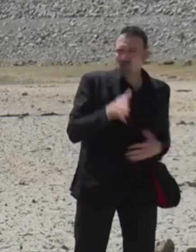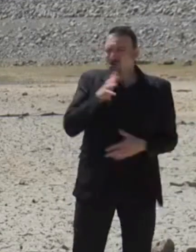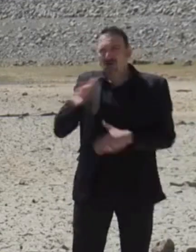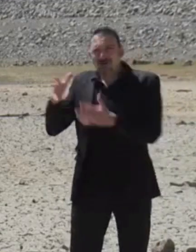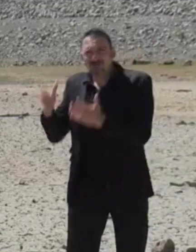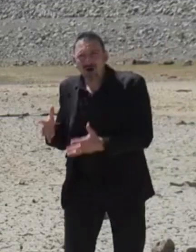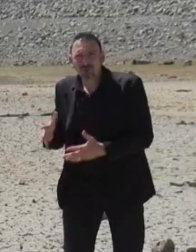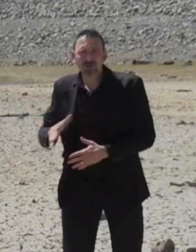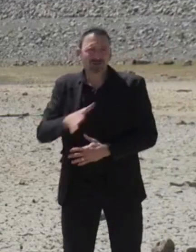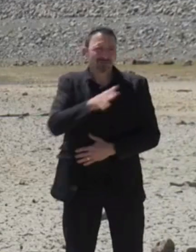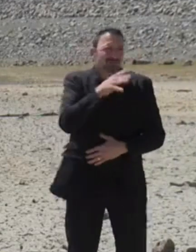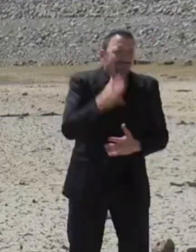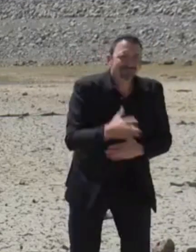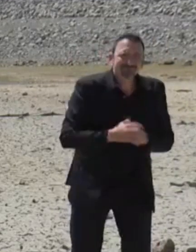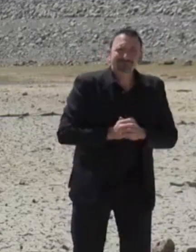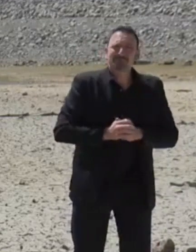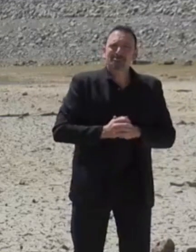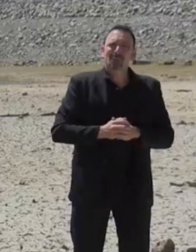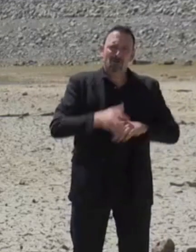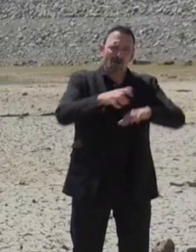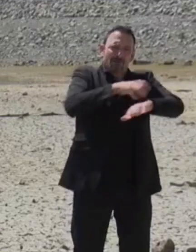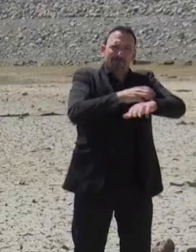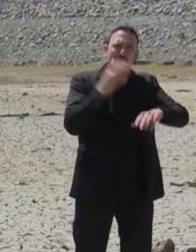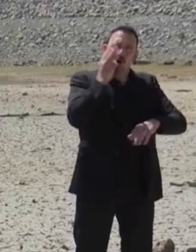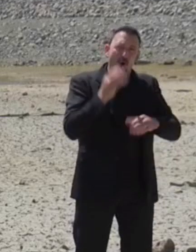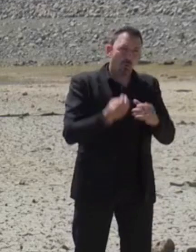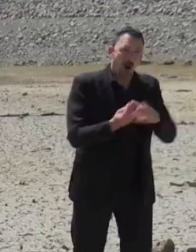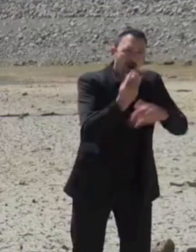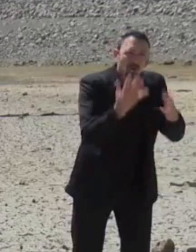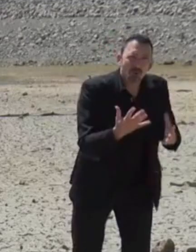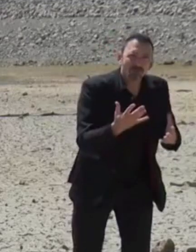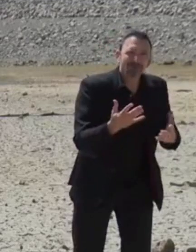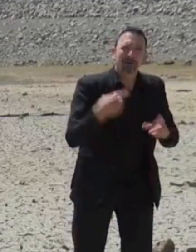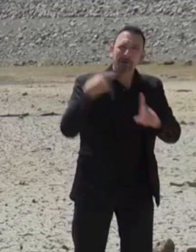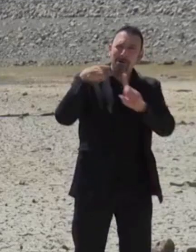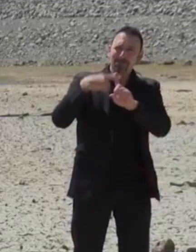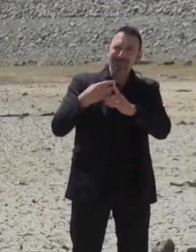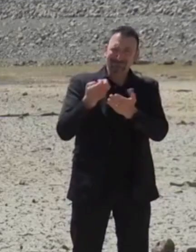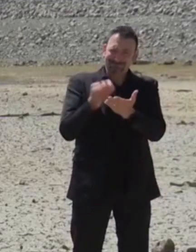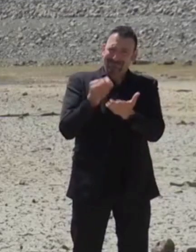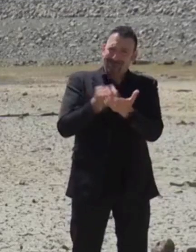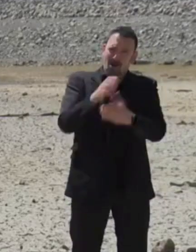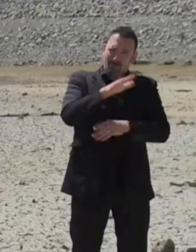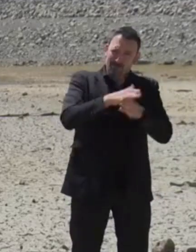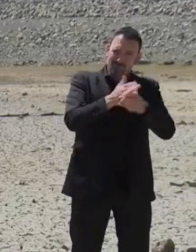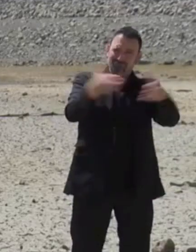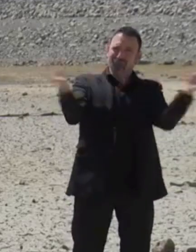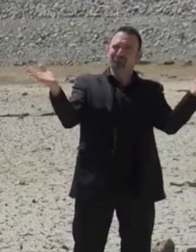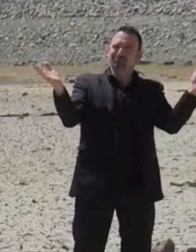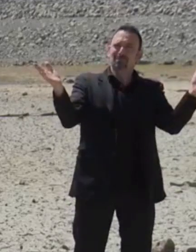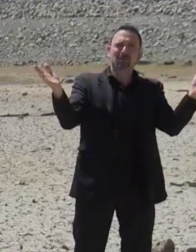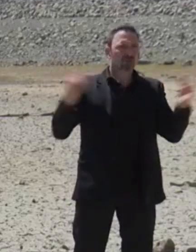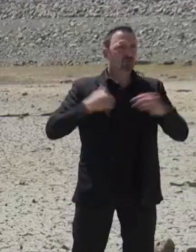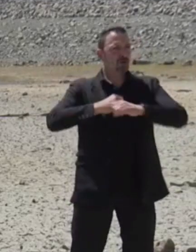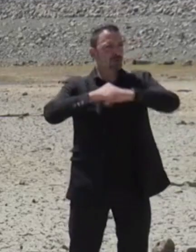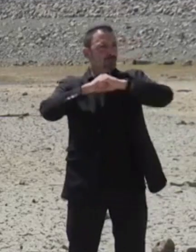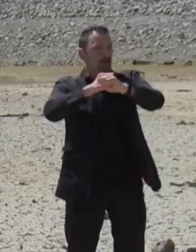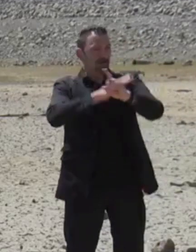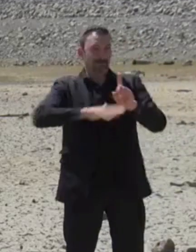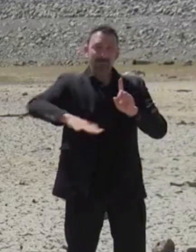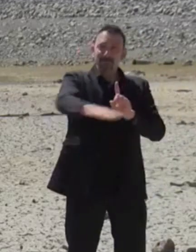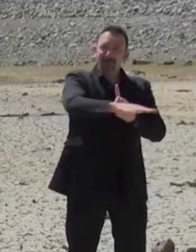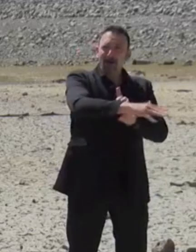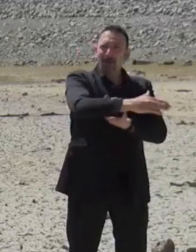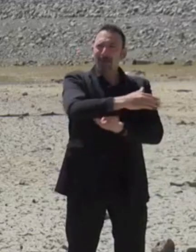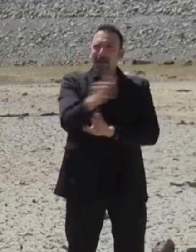ranchers, the vintners, and our local economy in general. Protecting our environment and the Russian River are at stake. And